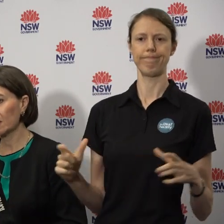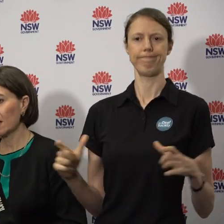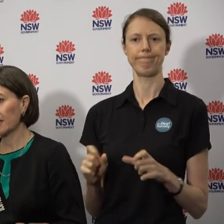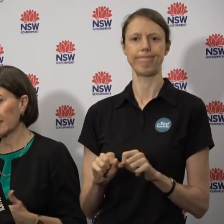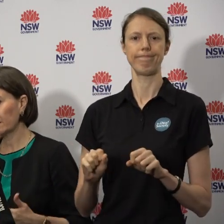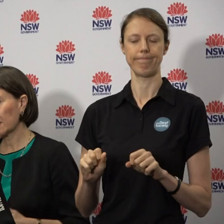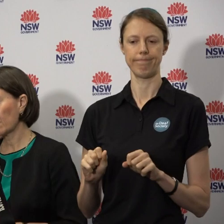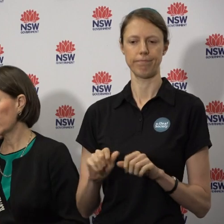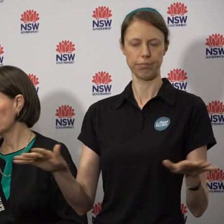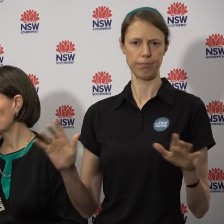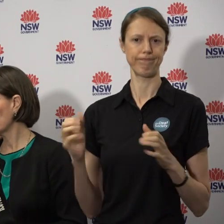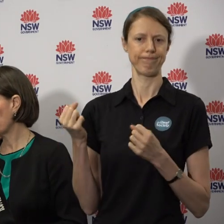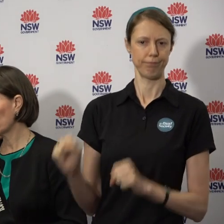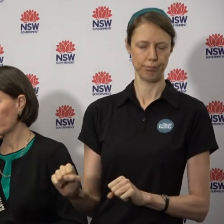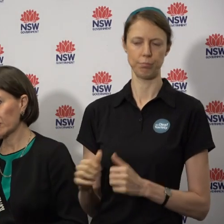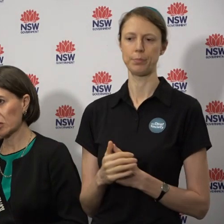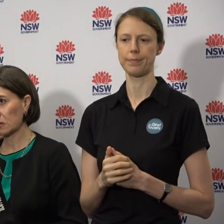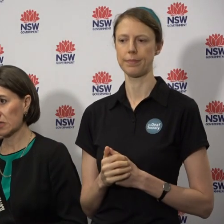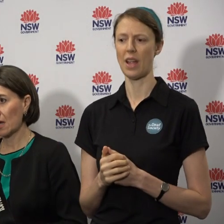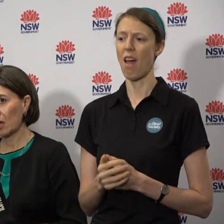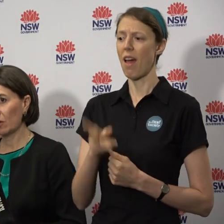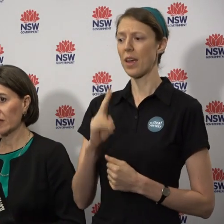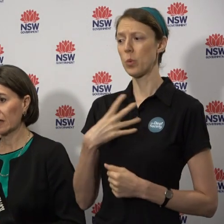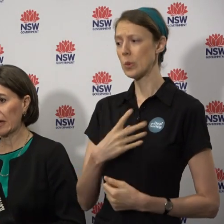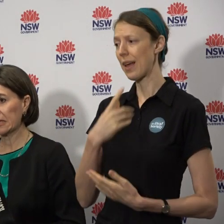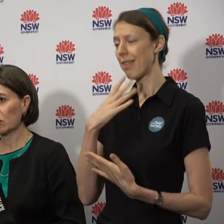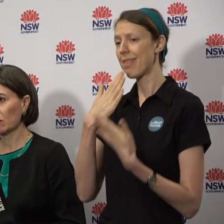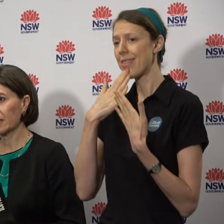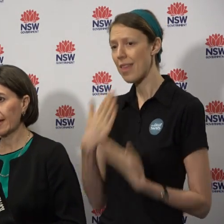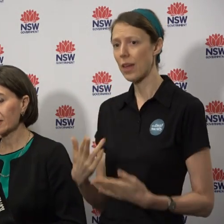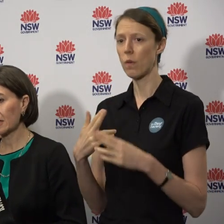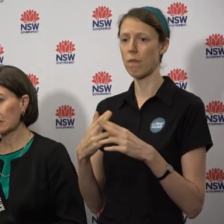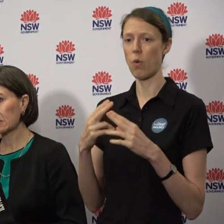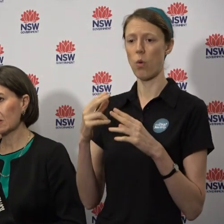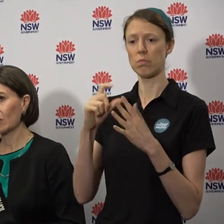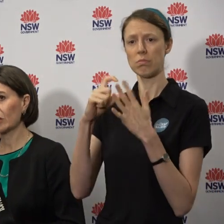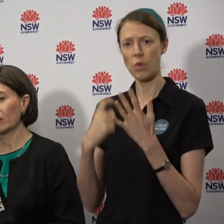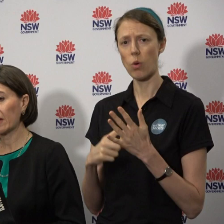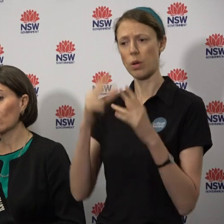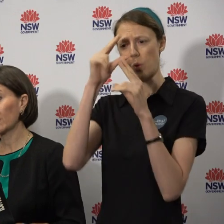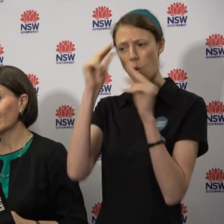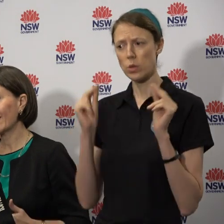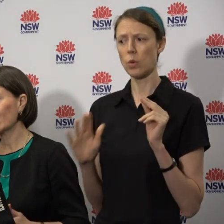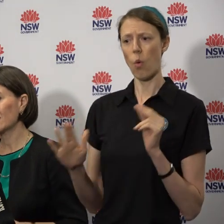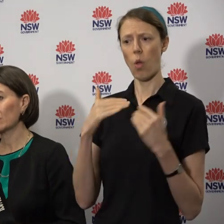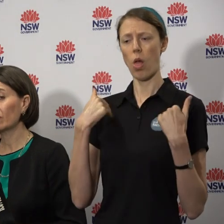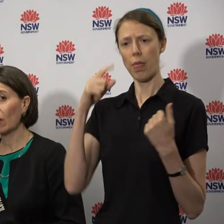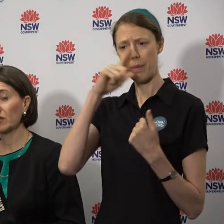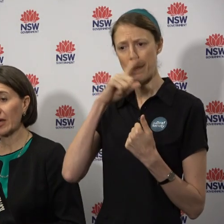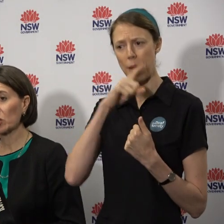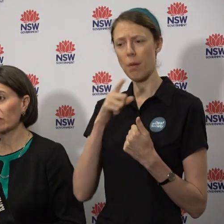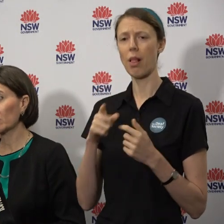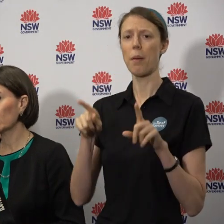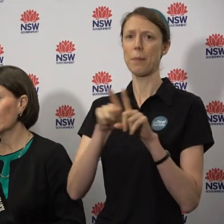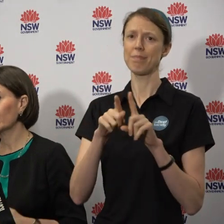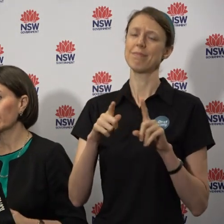safety. Again, thank you to all of our health professionals who've done an amazing job to date, and I also want to thank all the government agencies that are involved